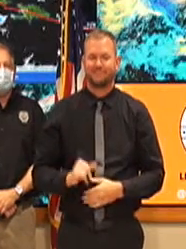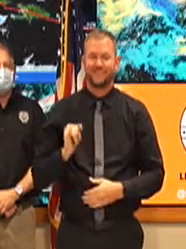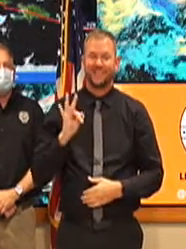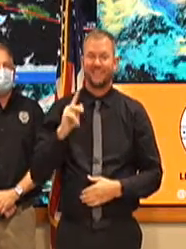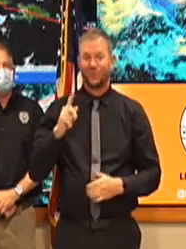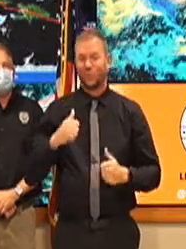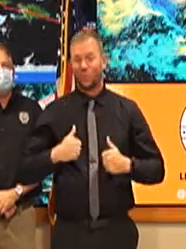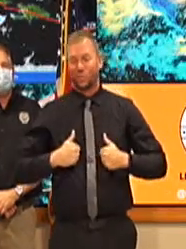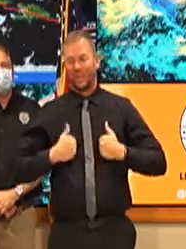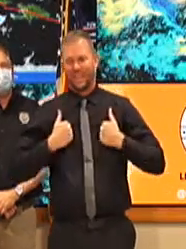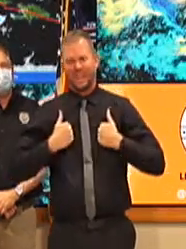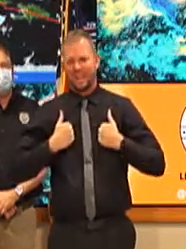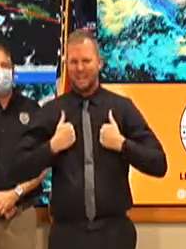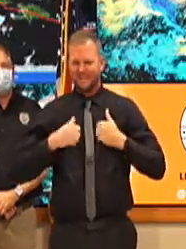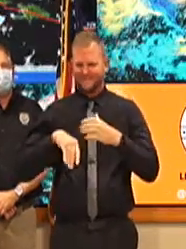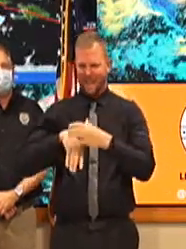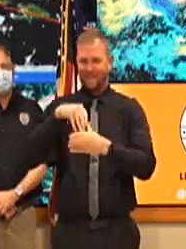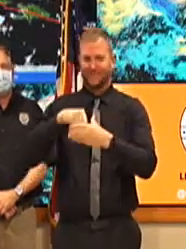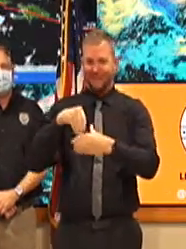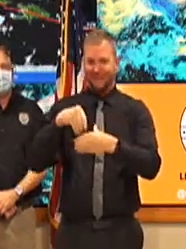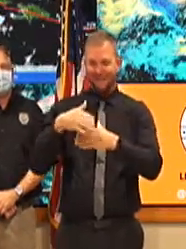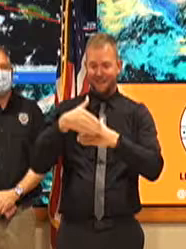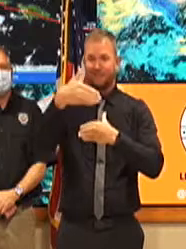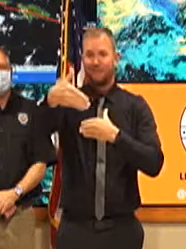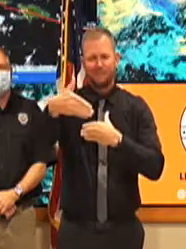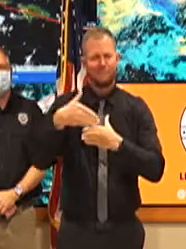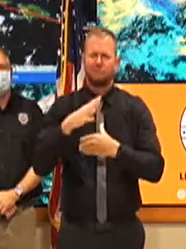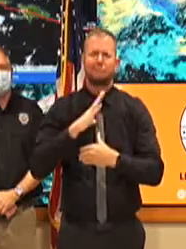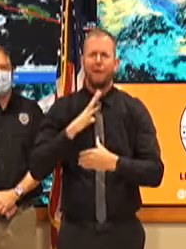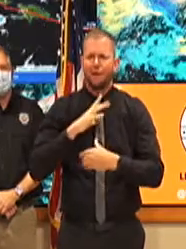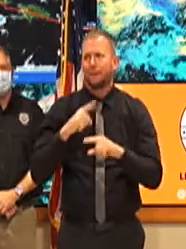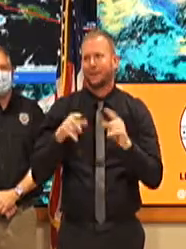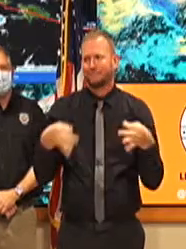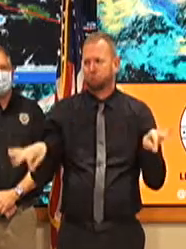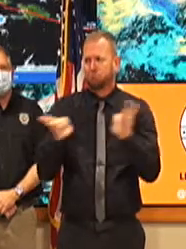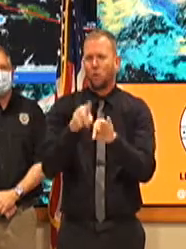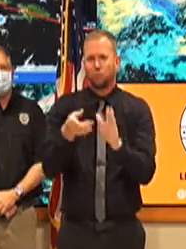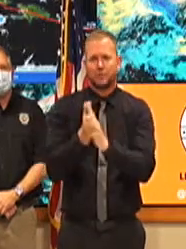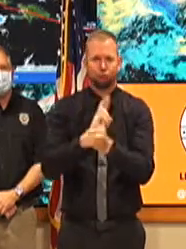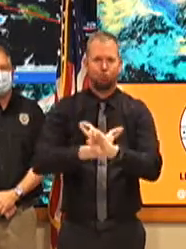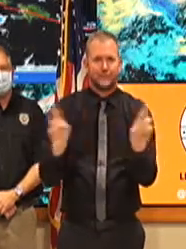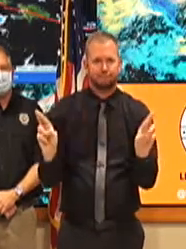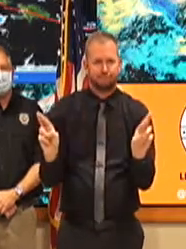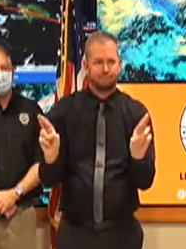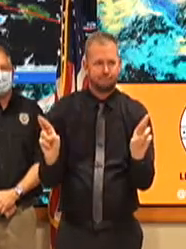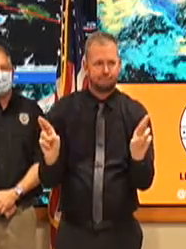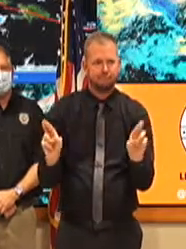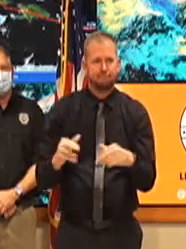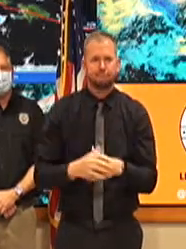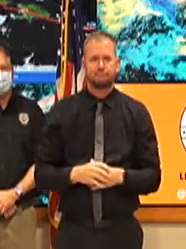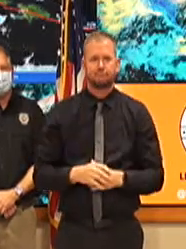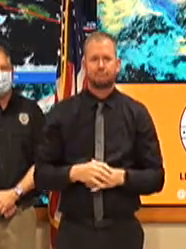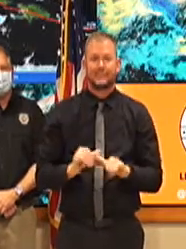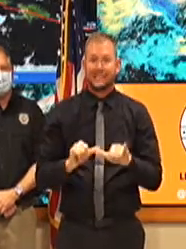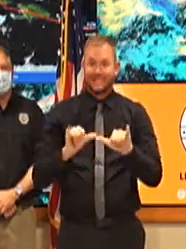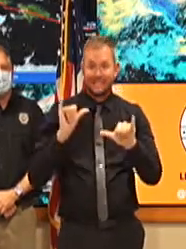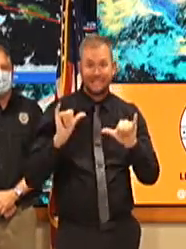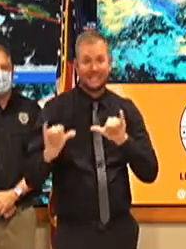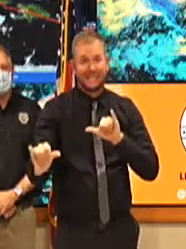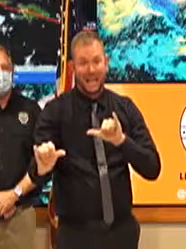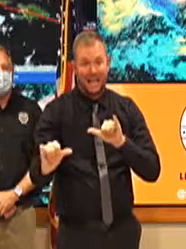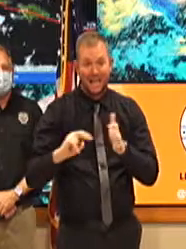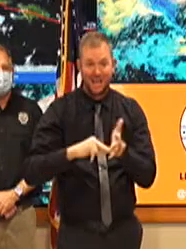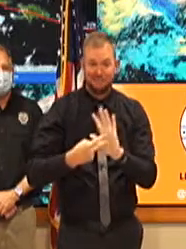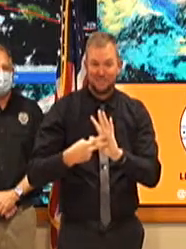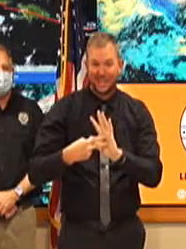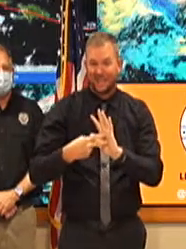put so that folks along the coast can leave. Please limit your travel to essential needs. Keep off the